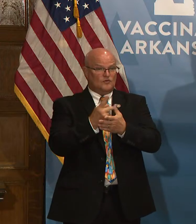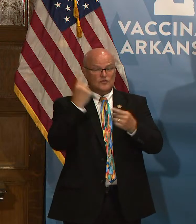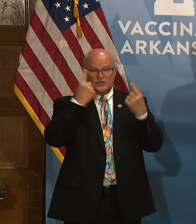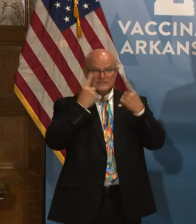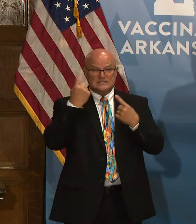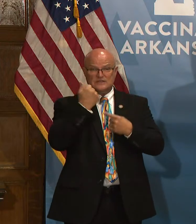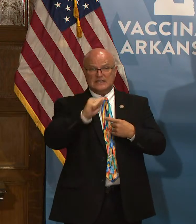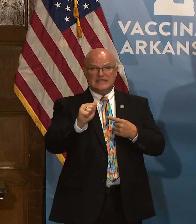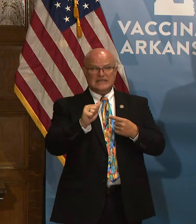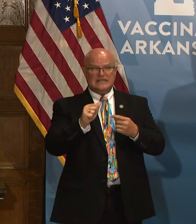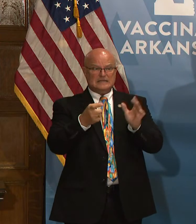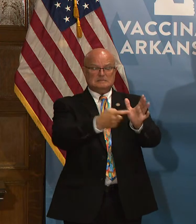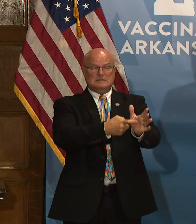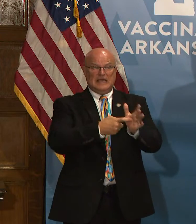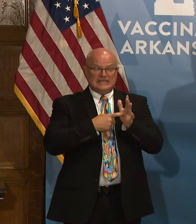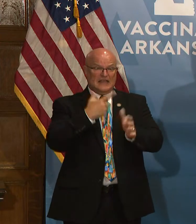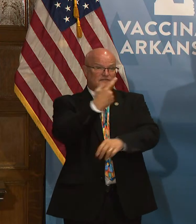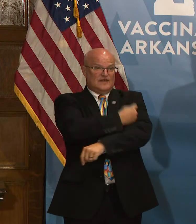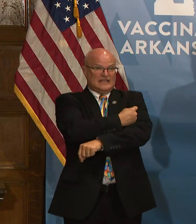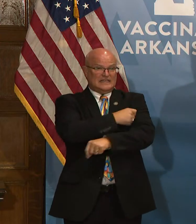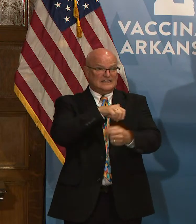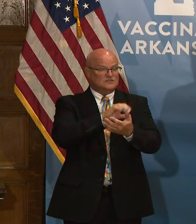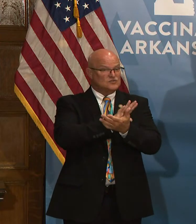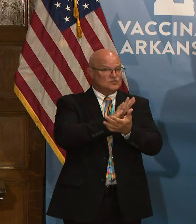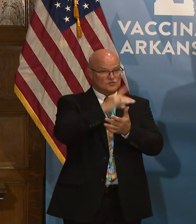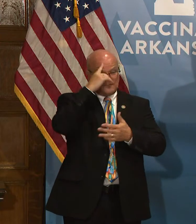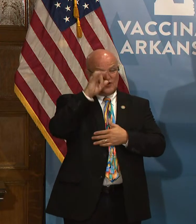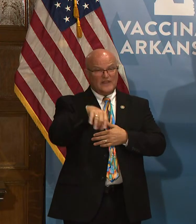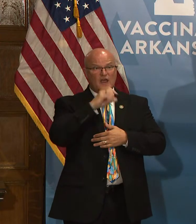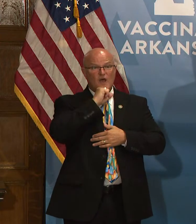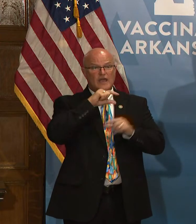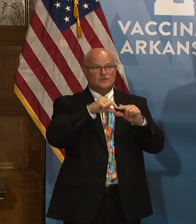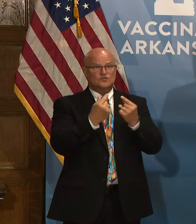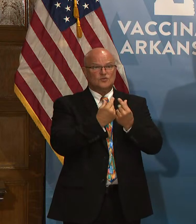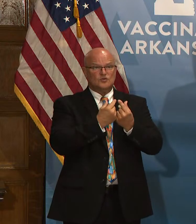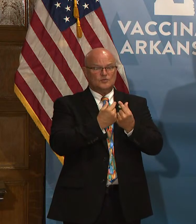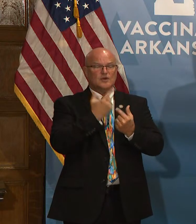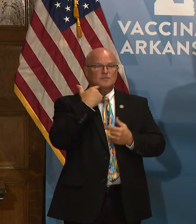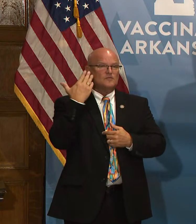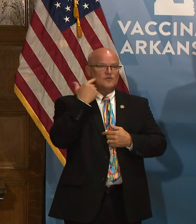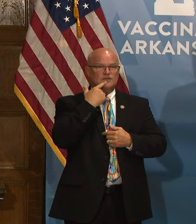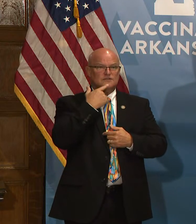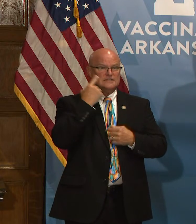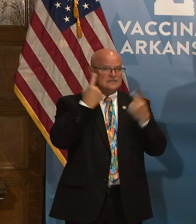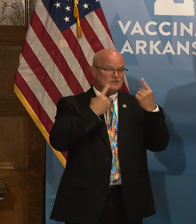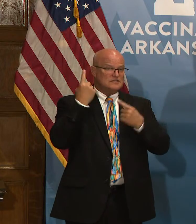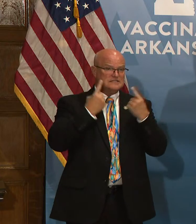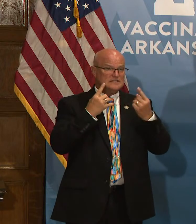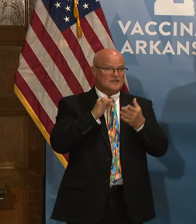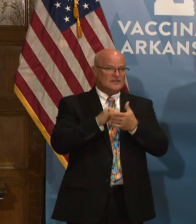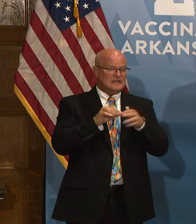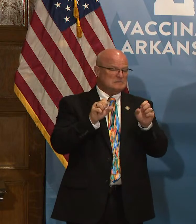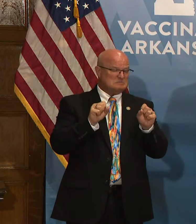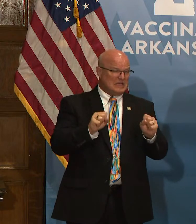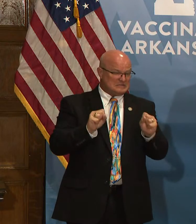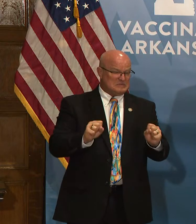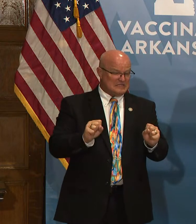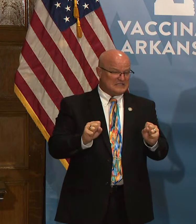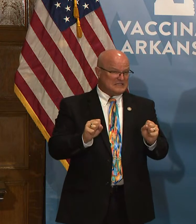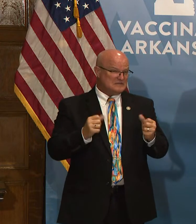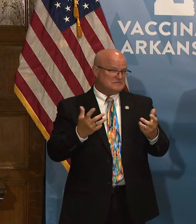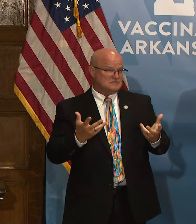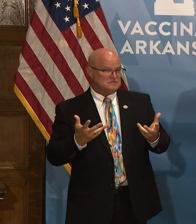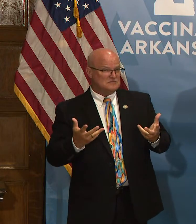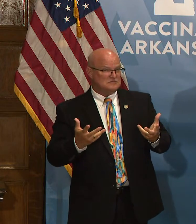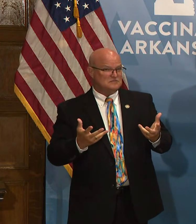consider any sort of mandate of vaccinations in schools for that age group? I know you said you'd consider that as a possibility or as